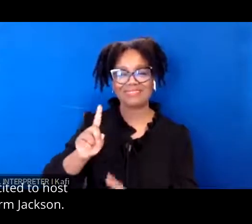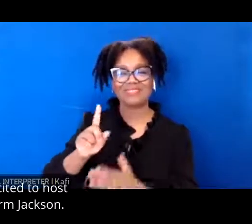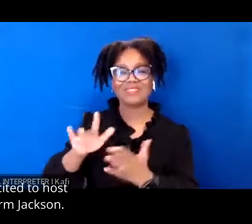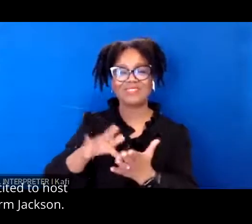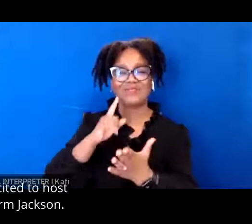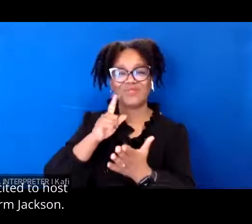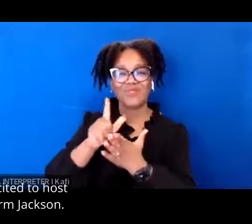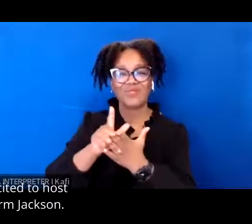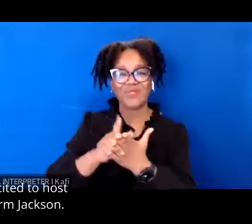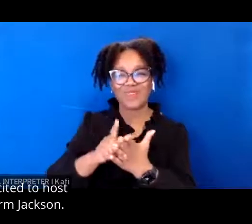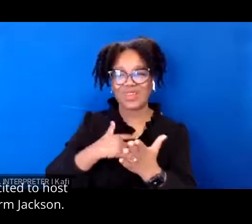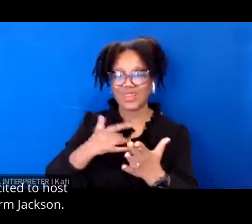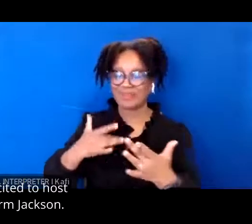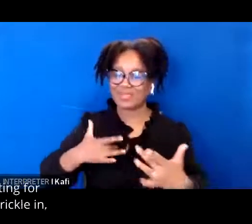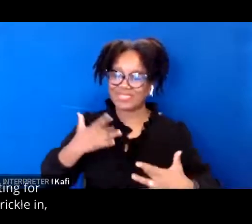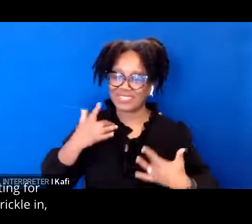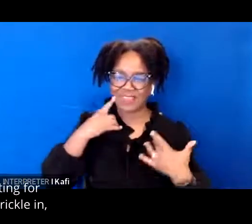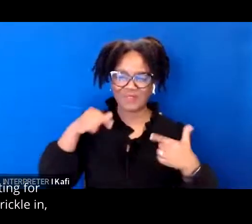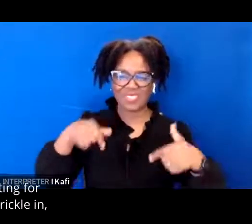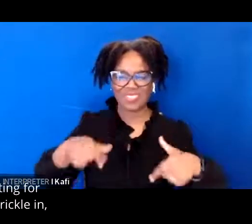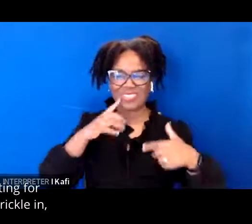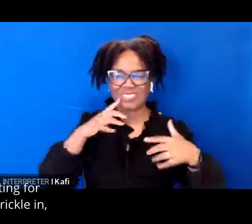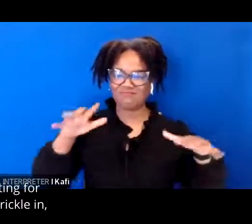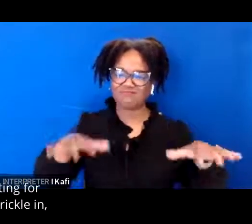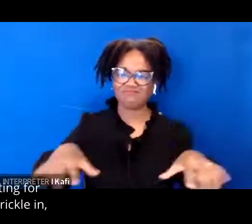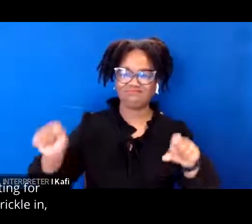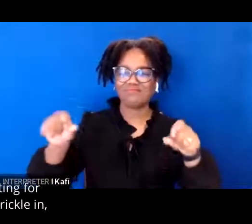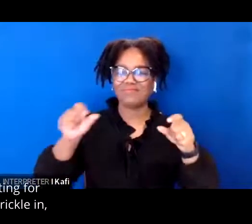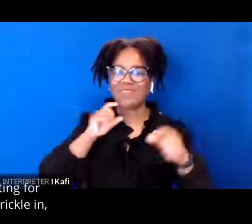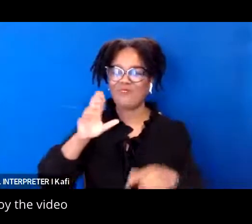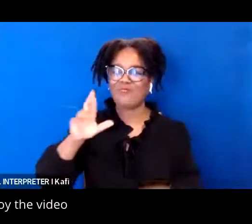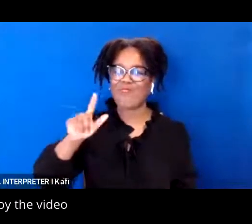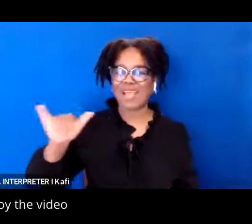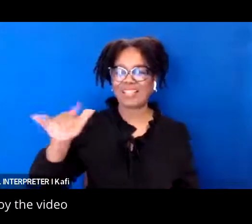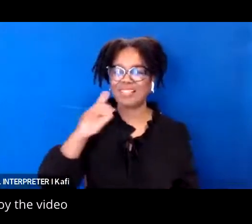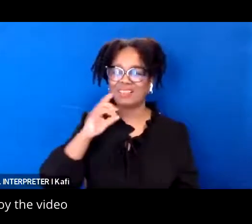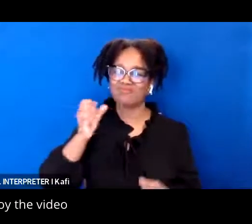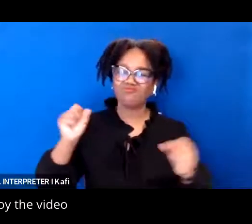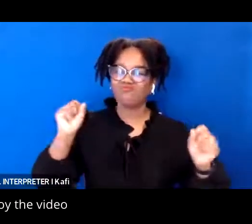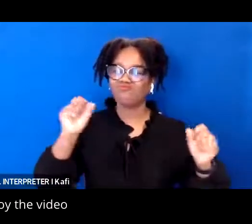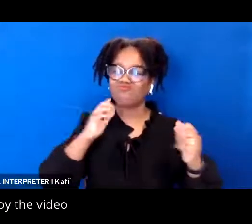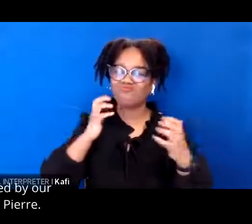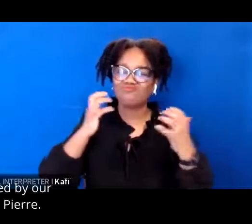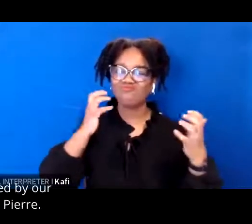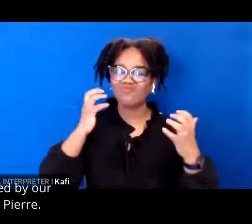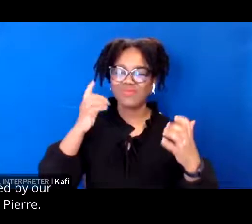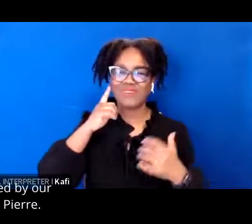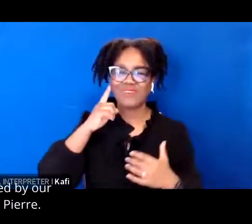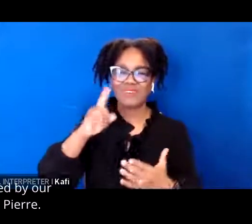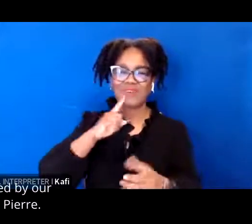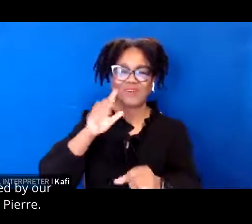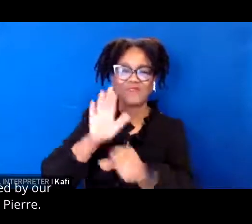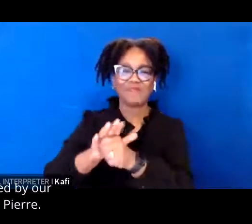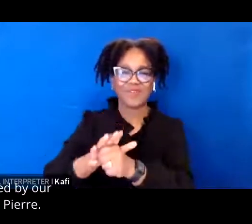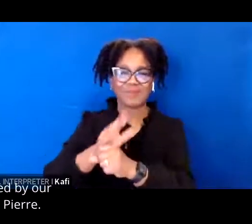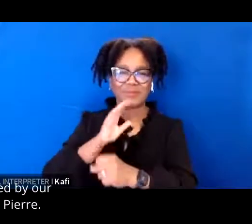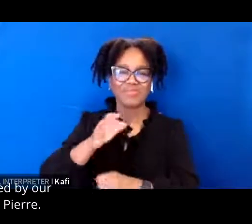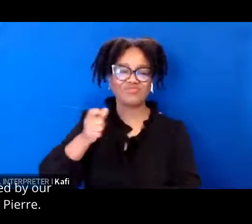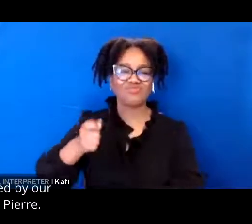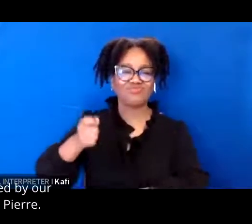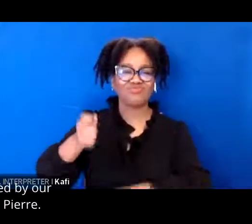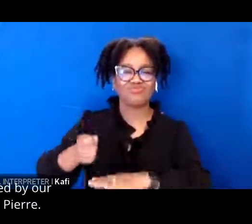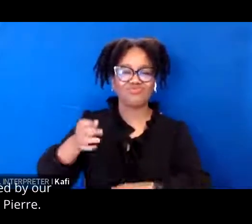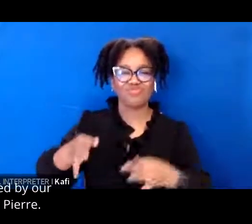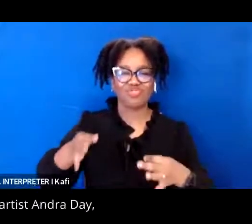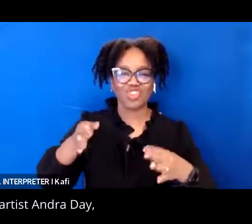rally to confirm jackson as we're waiting for attendees to trickle in i hope you all enjoyed the video that was created by our intern